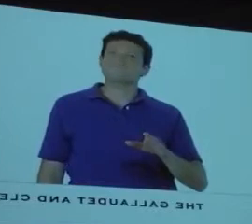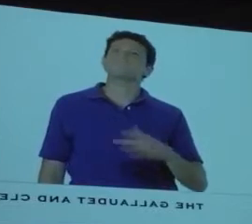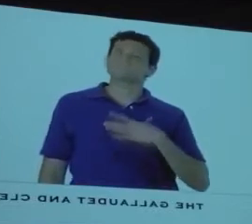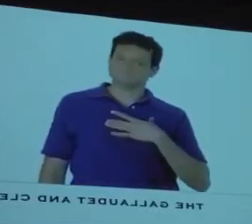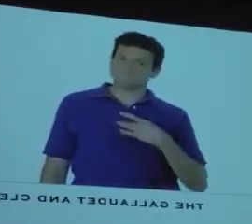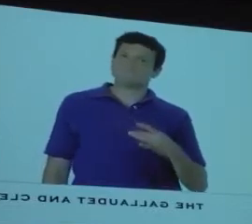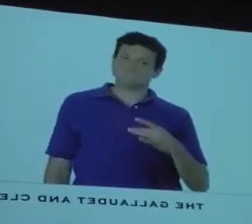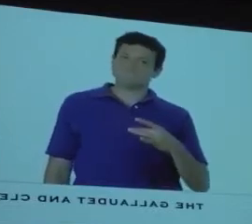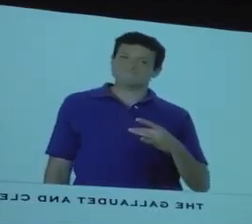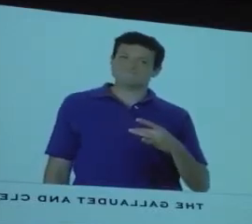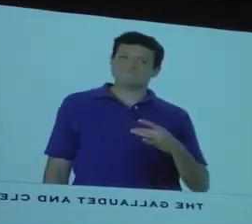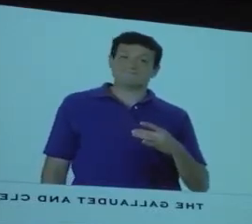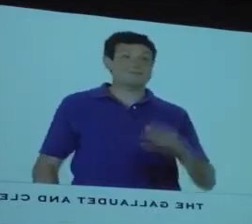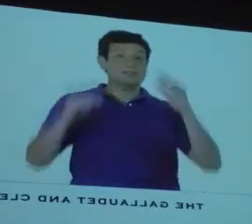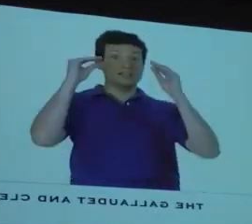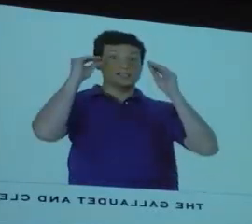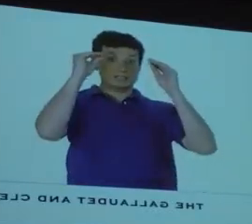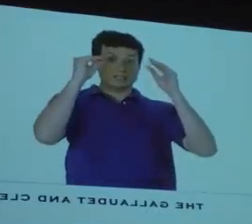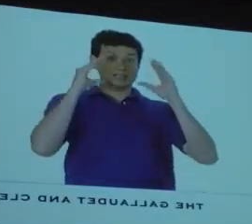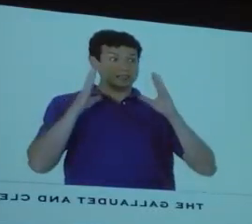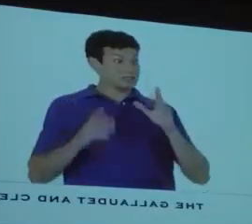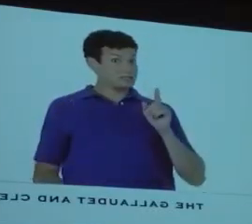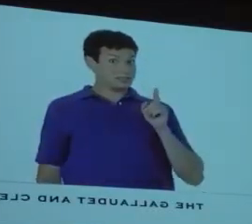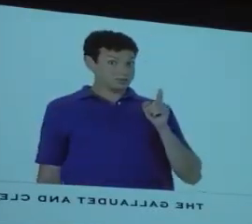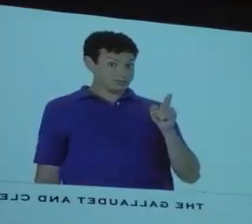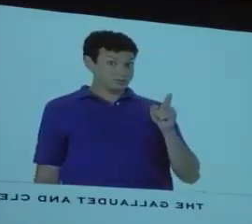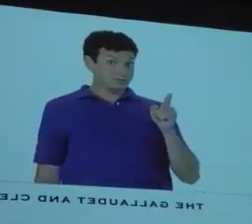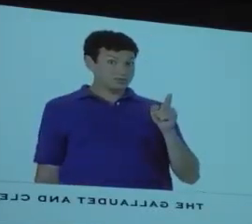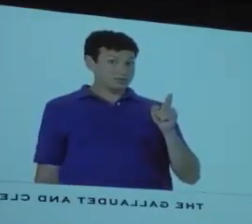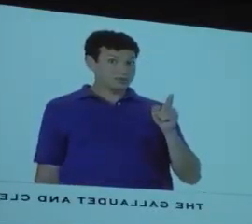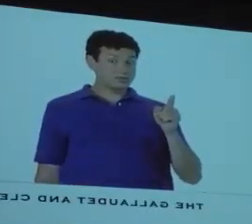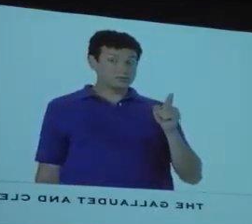He's pleased. He likes it. Teacher.